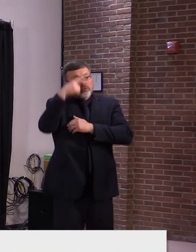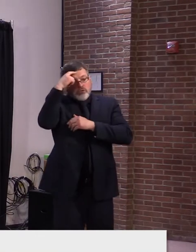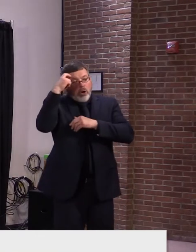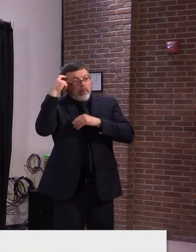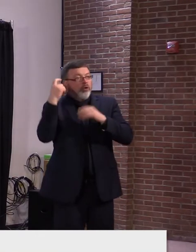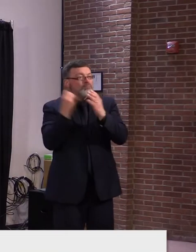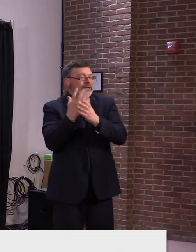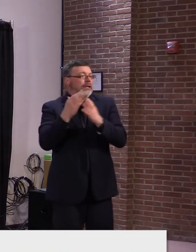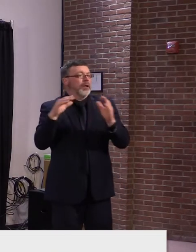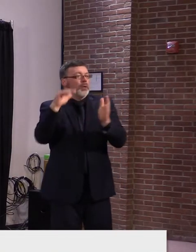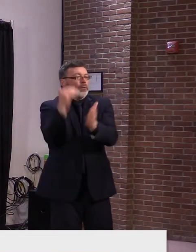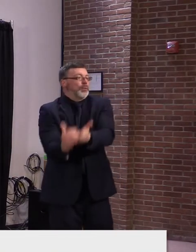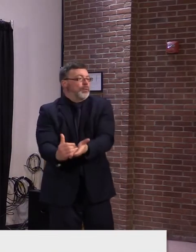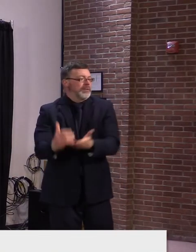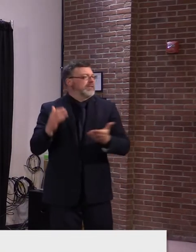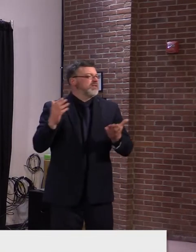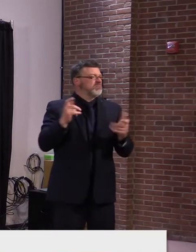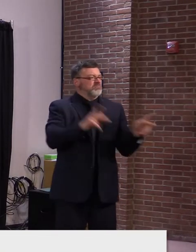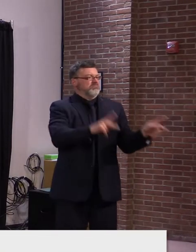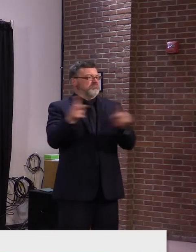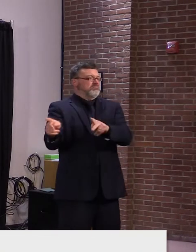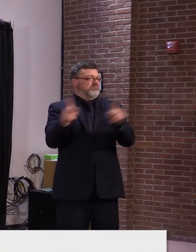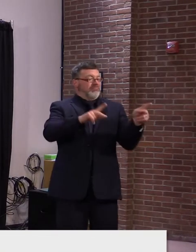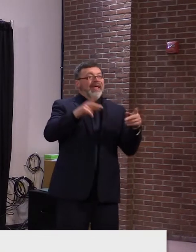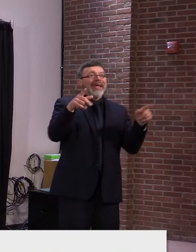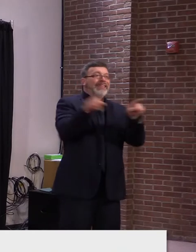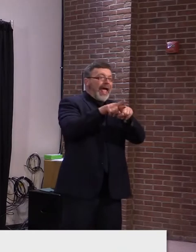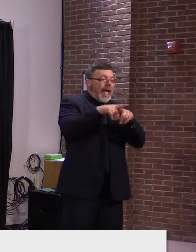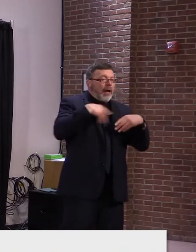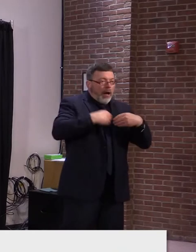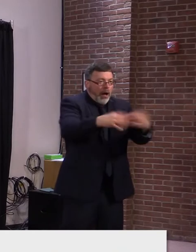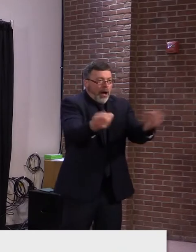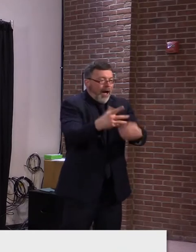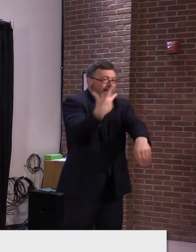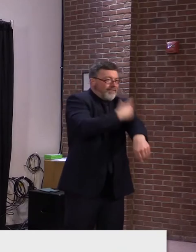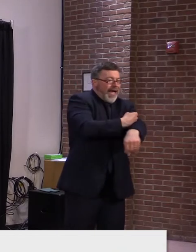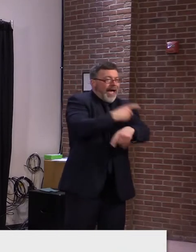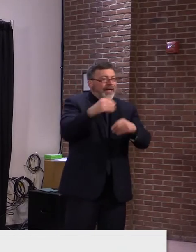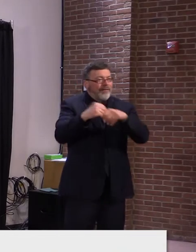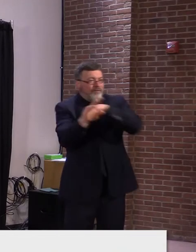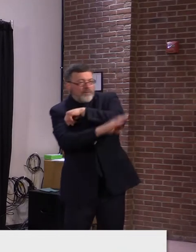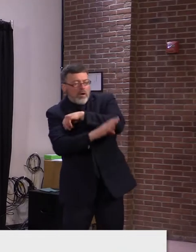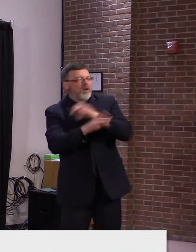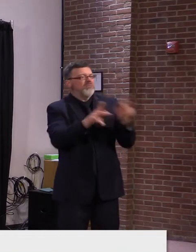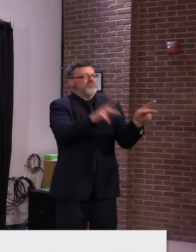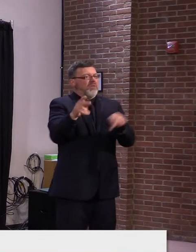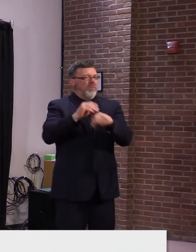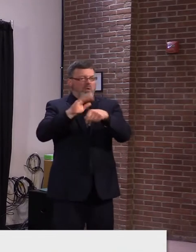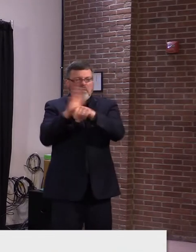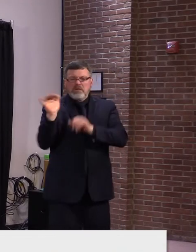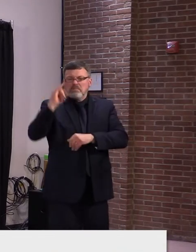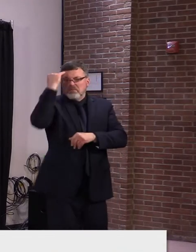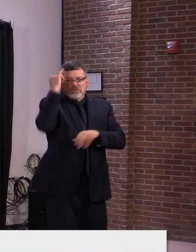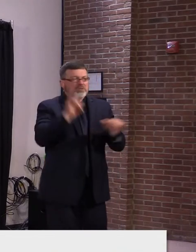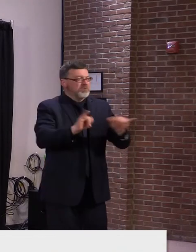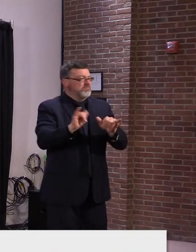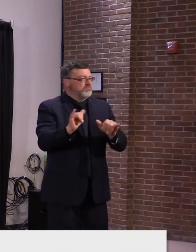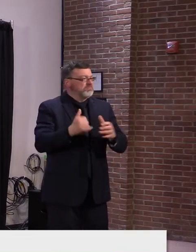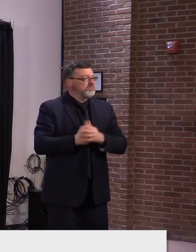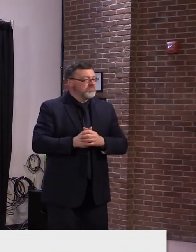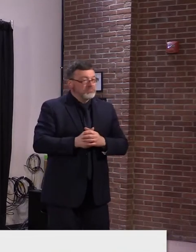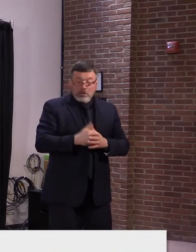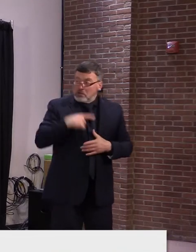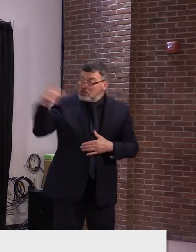this is what we should expect in the years to come. It'll be treated much like the flu. Dr. Levine, maybe have Dr. Levine add